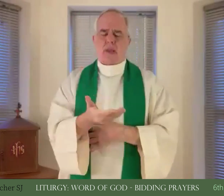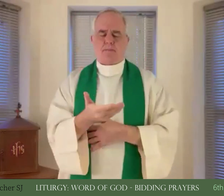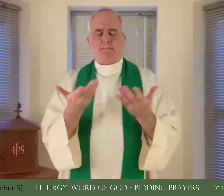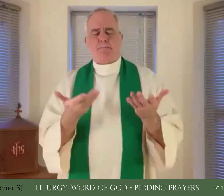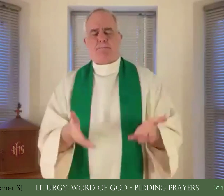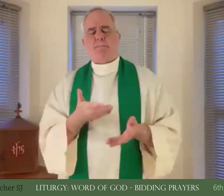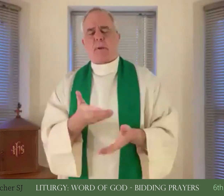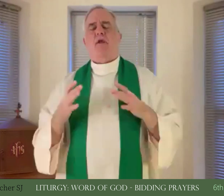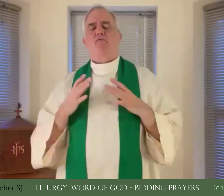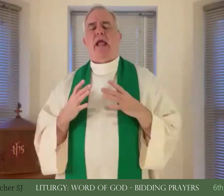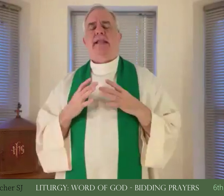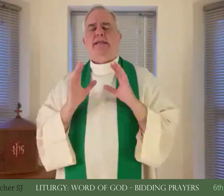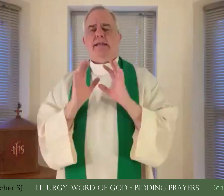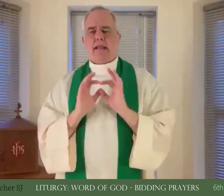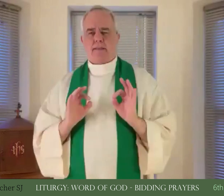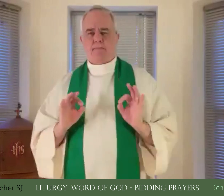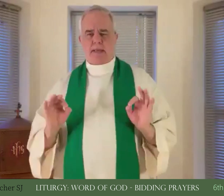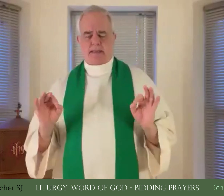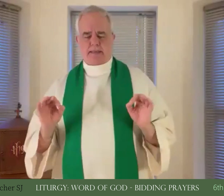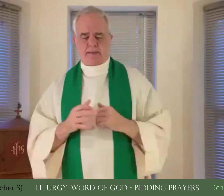them. May they rest in peace.